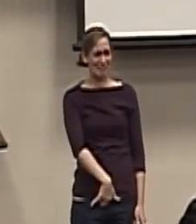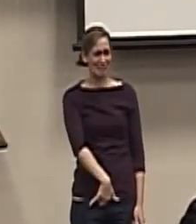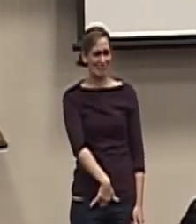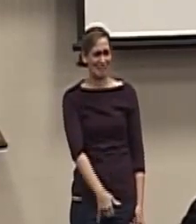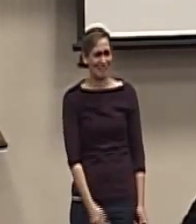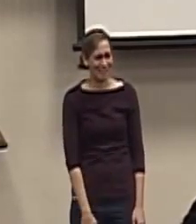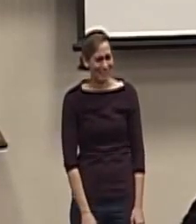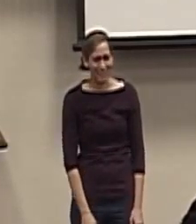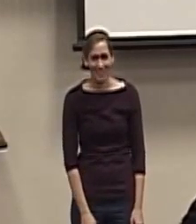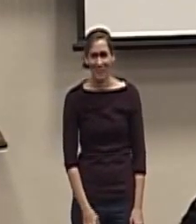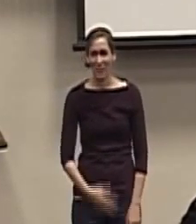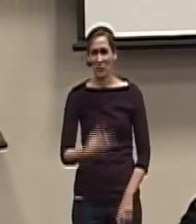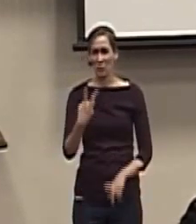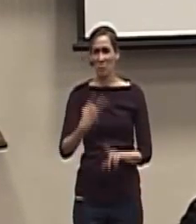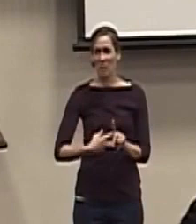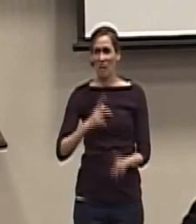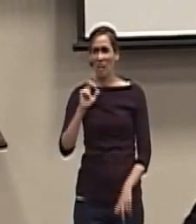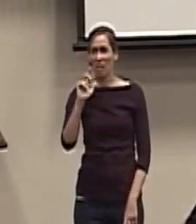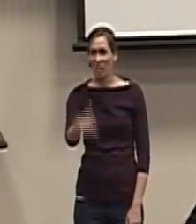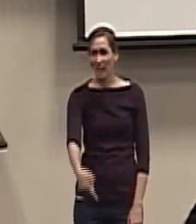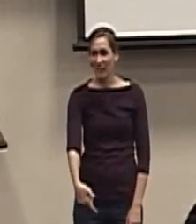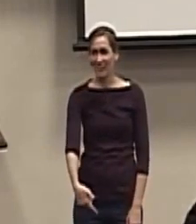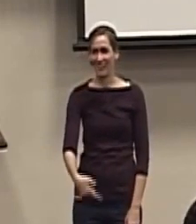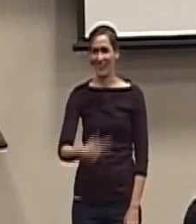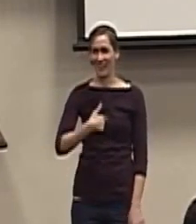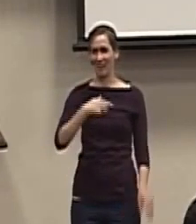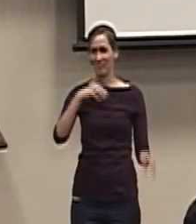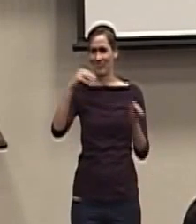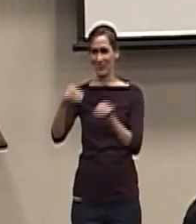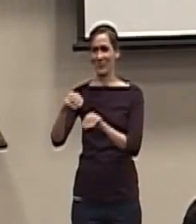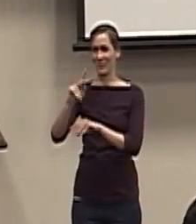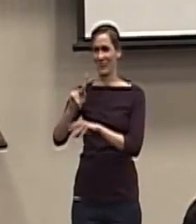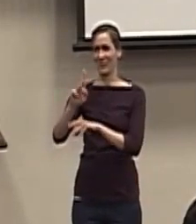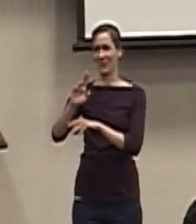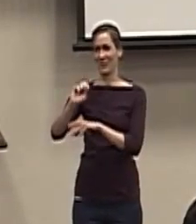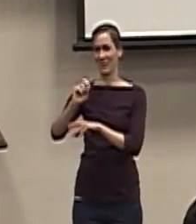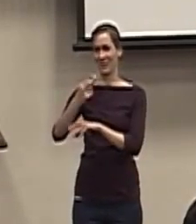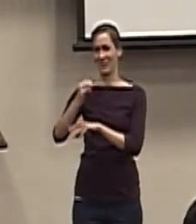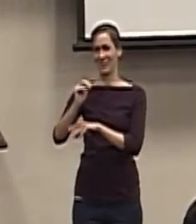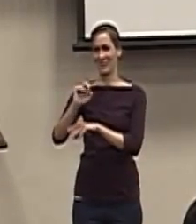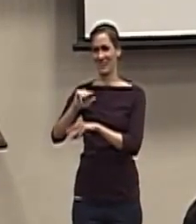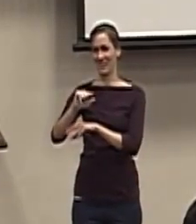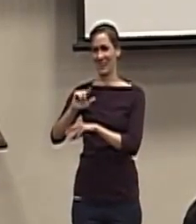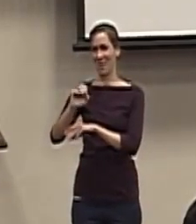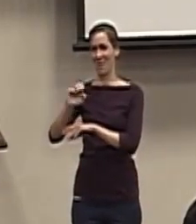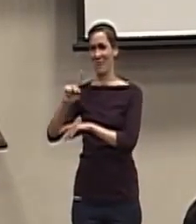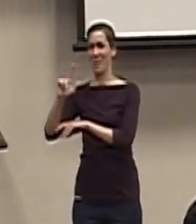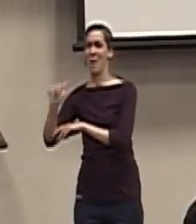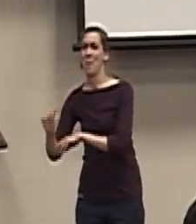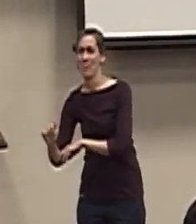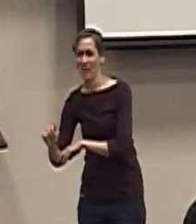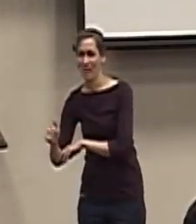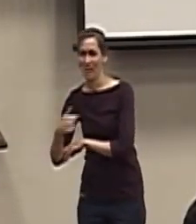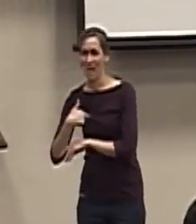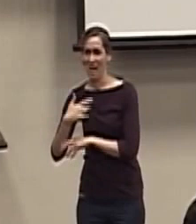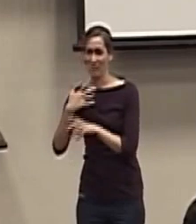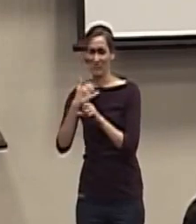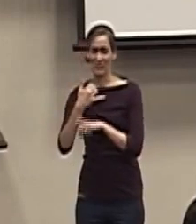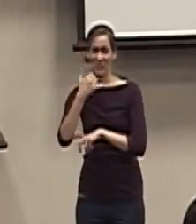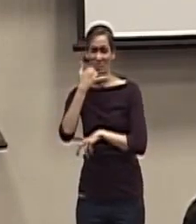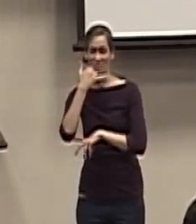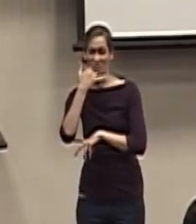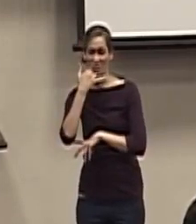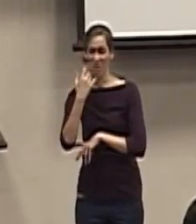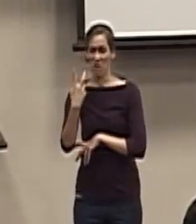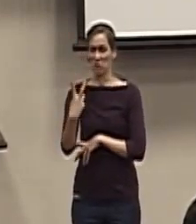2 months later, I find myself in Cushing, Oklahoma, where I have just received a phone call that 2 of our members